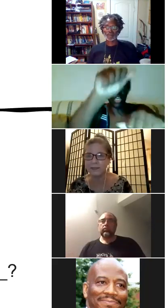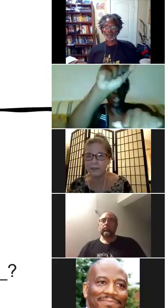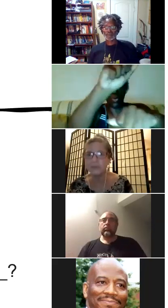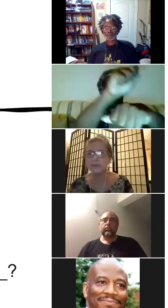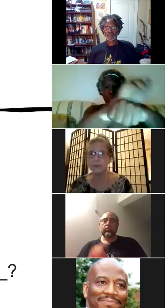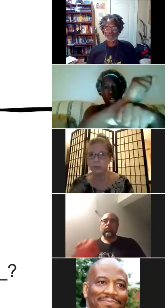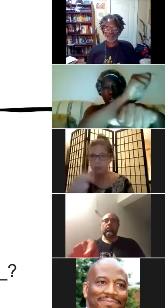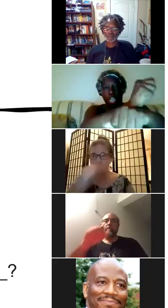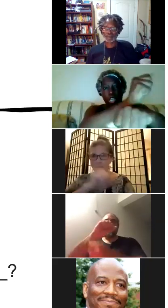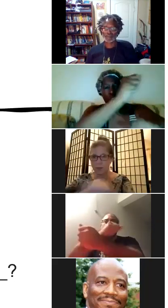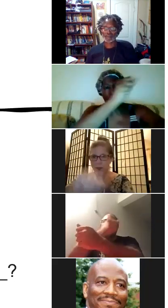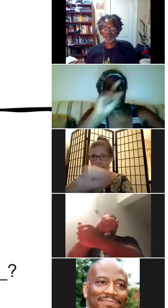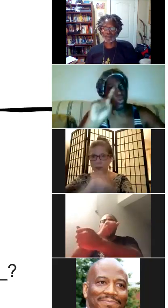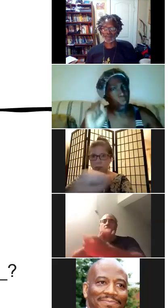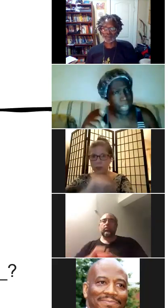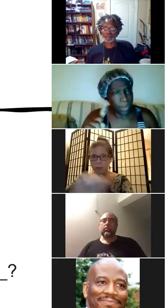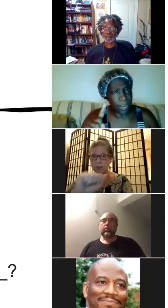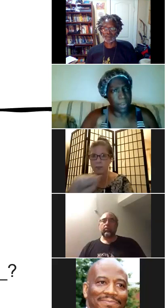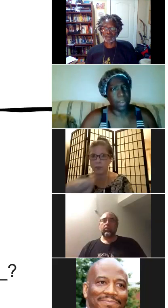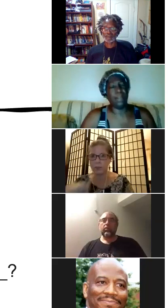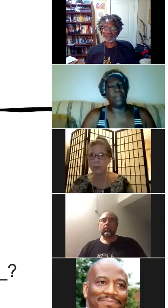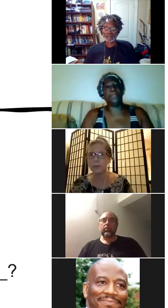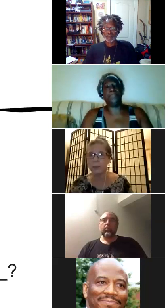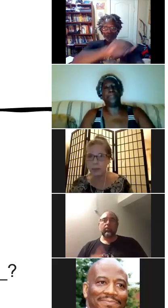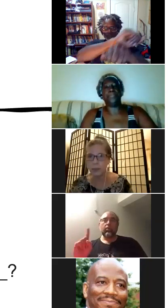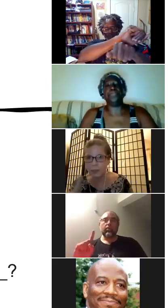You work where?